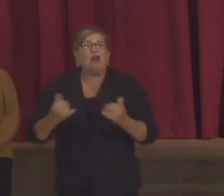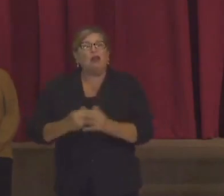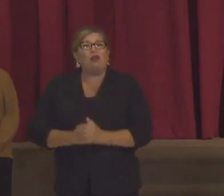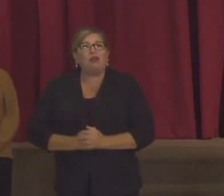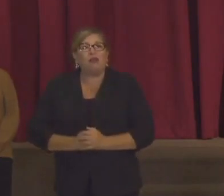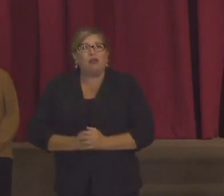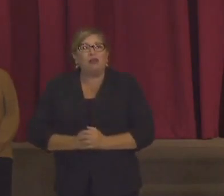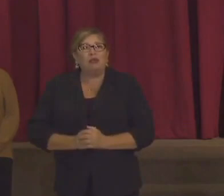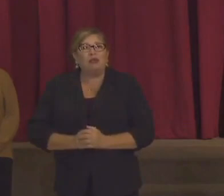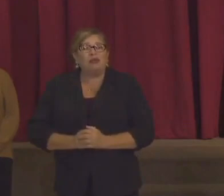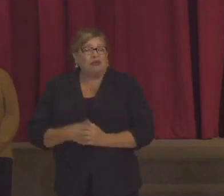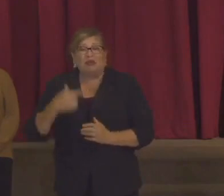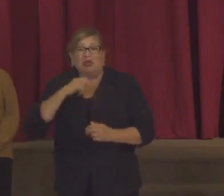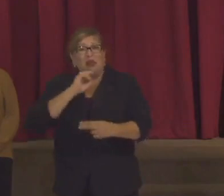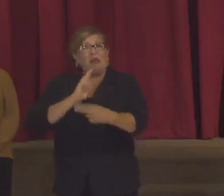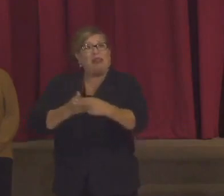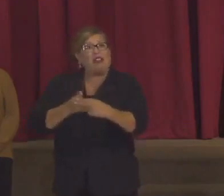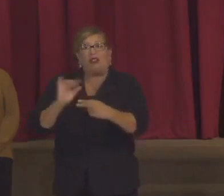that out.